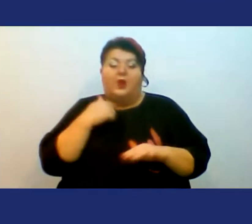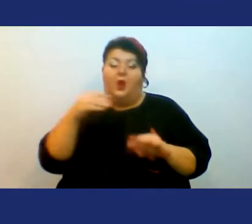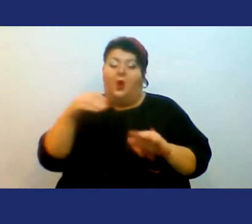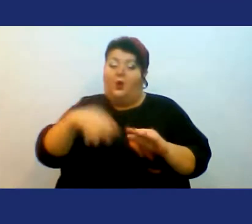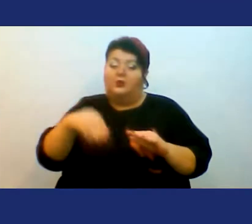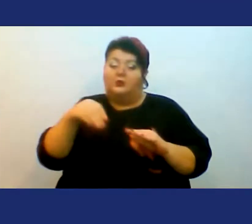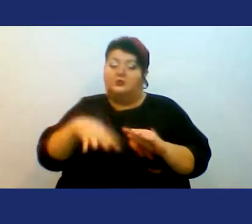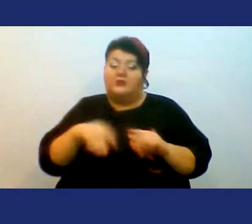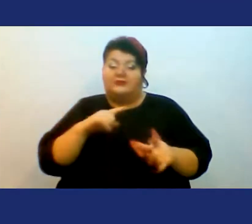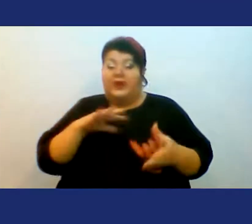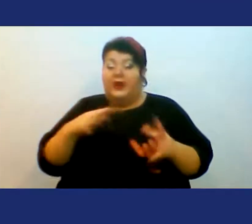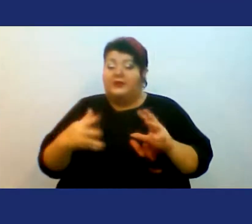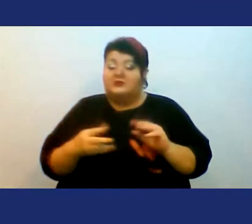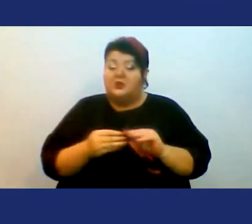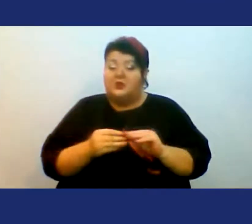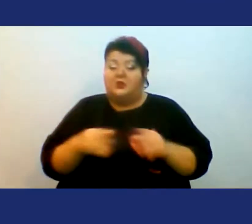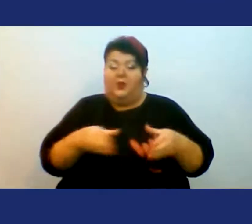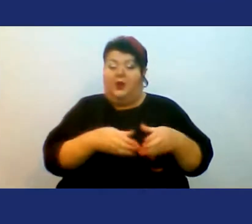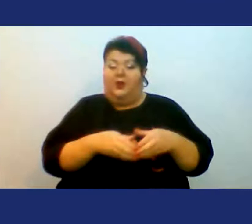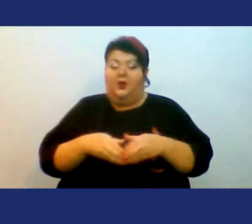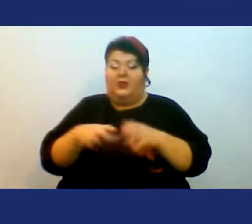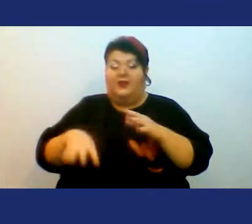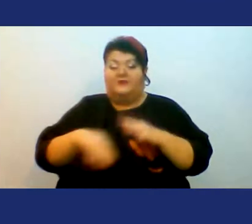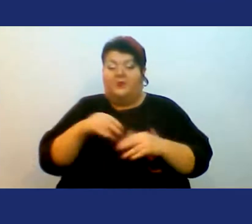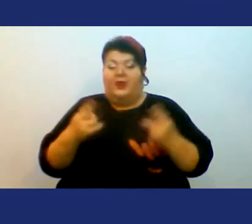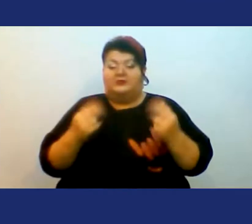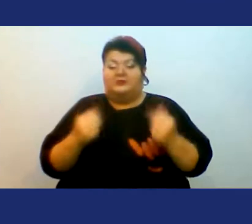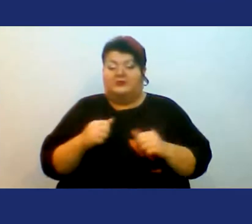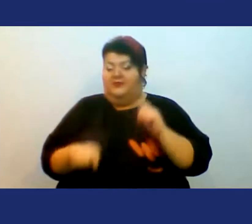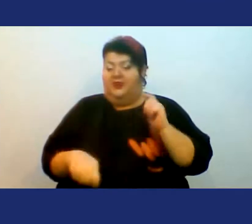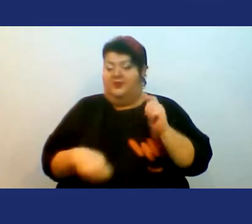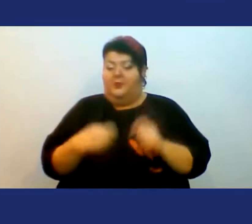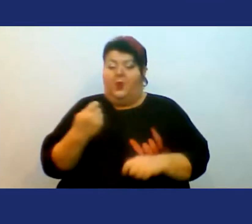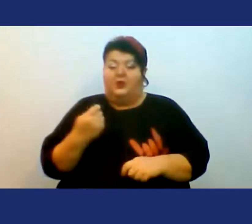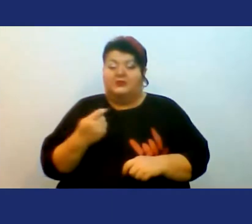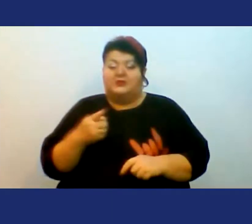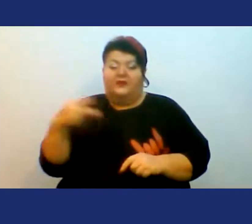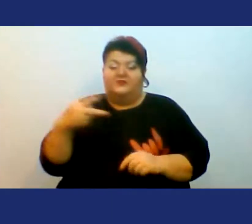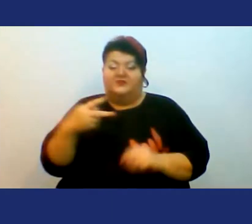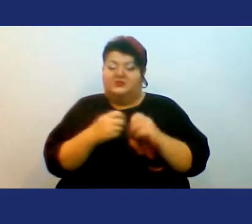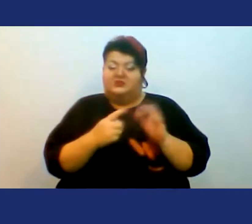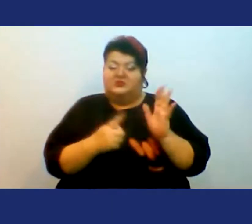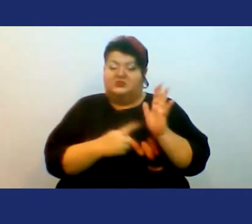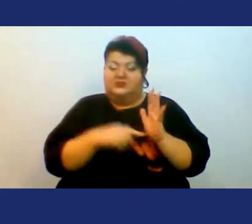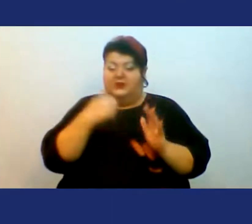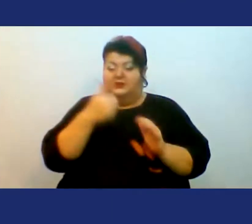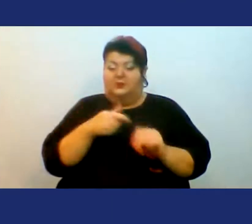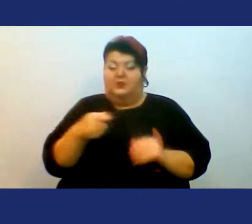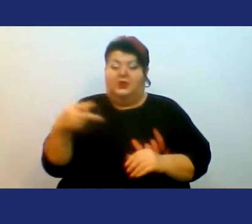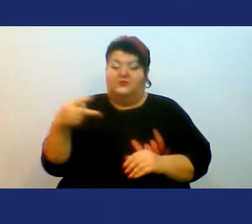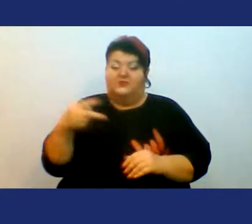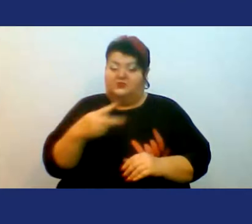Then there's the legal framework. The federal government has no role in carrying out elections at the presidential